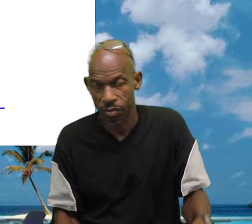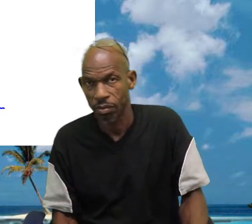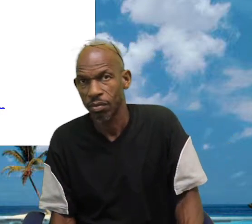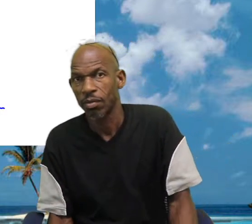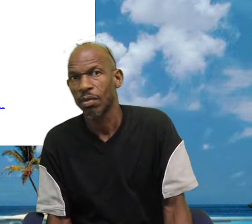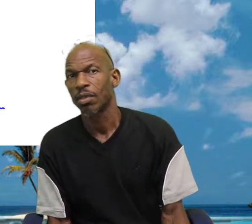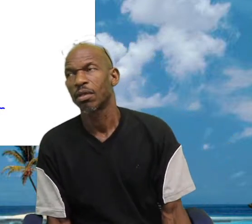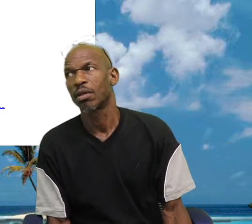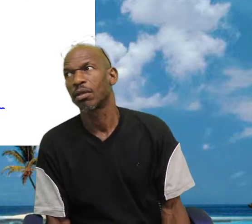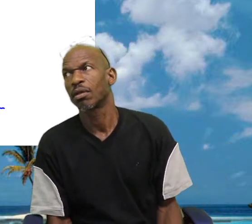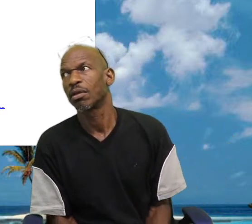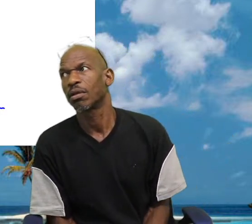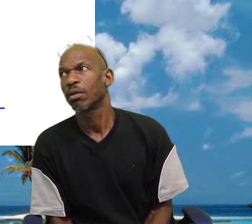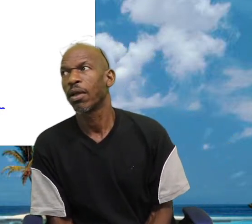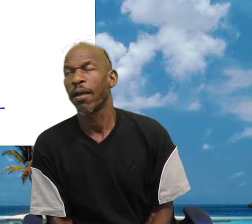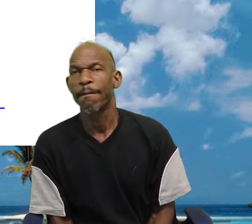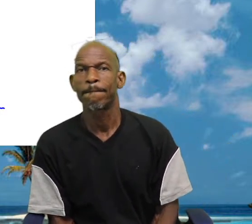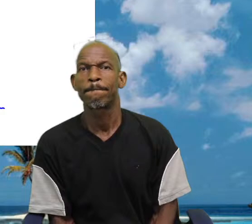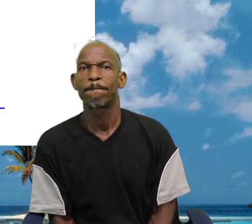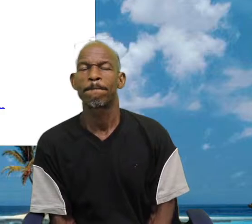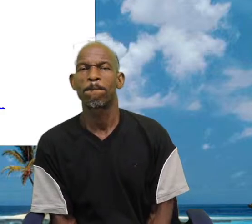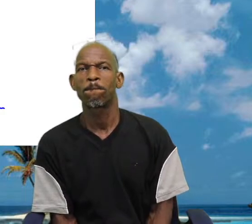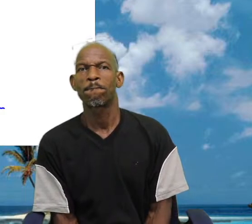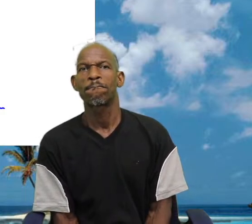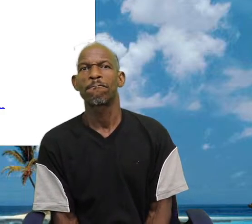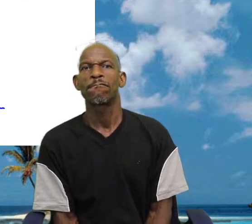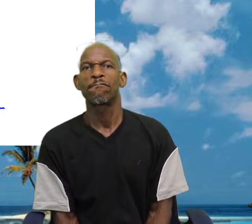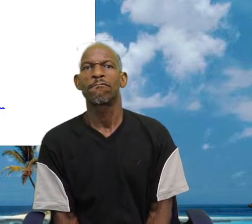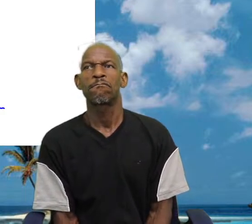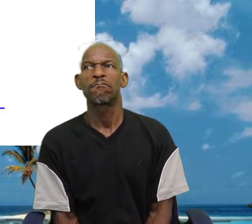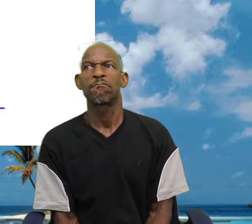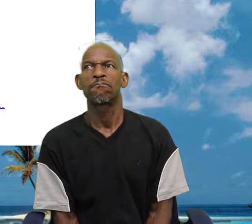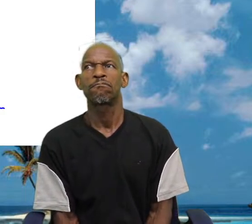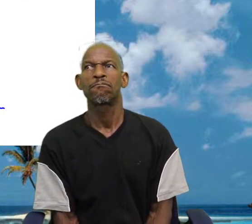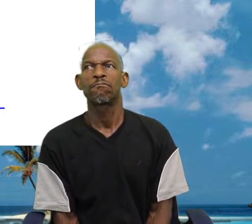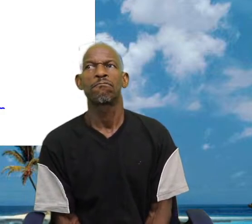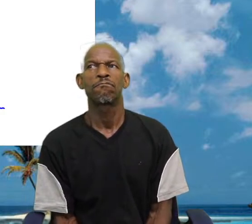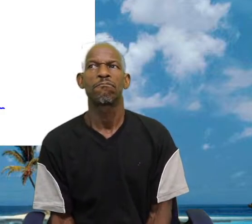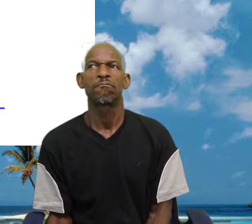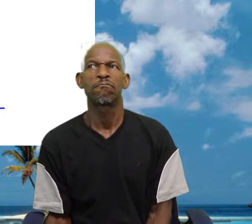All right. Then we can look at the size of this house.